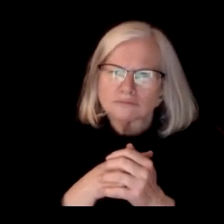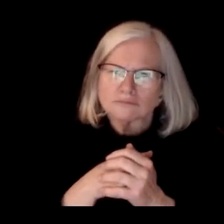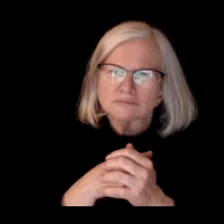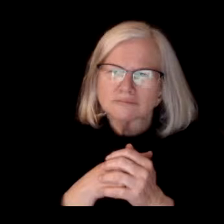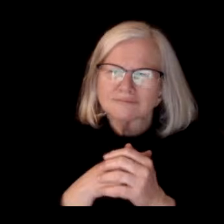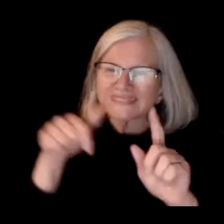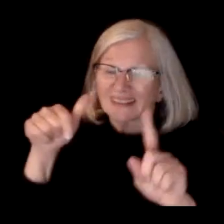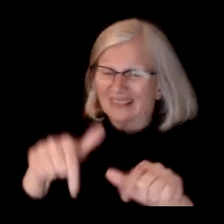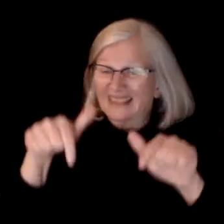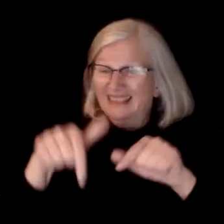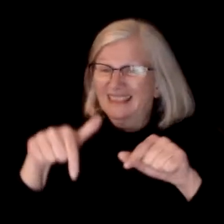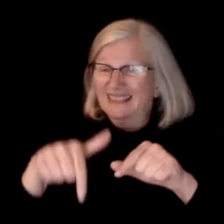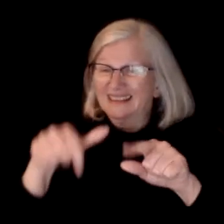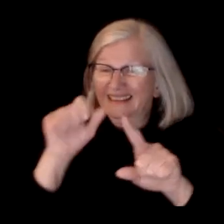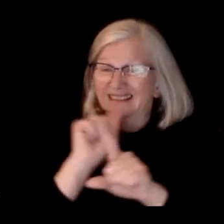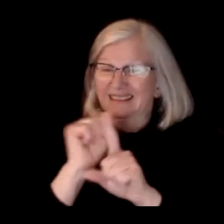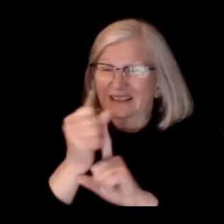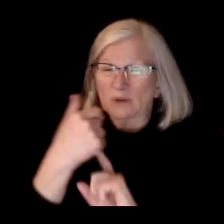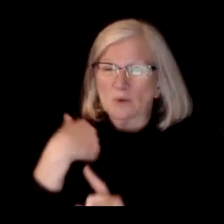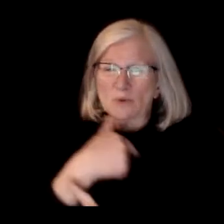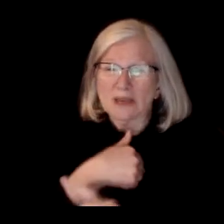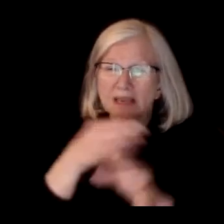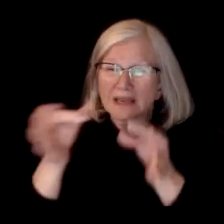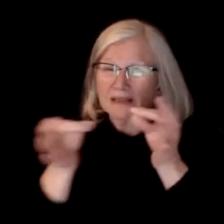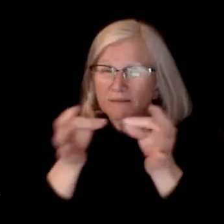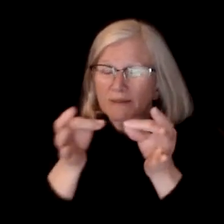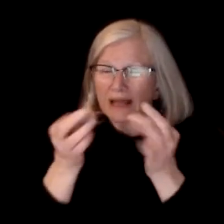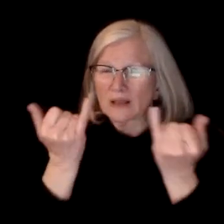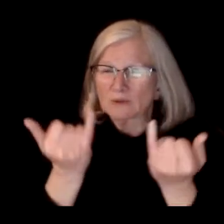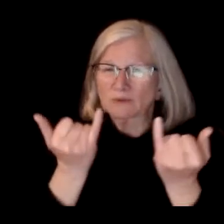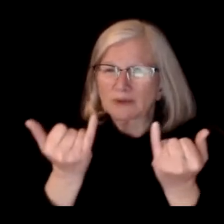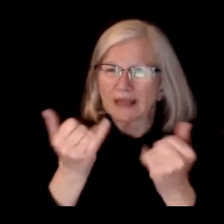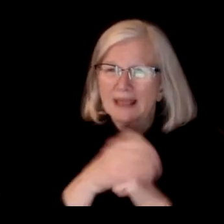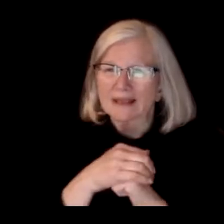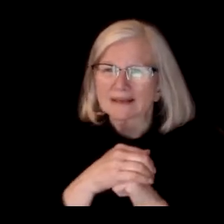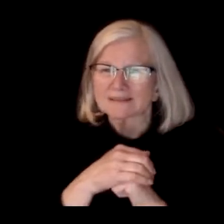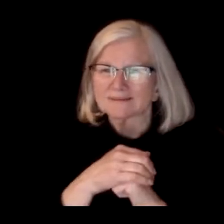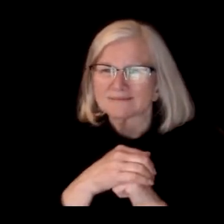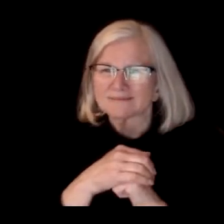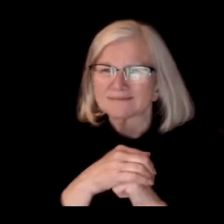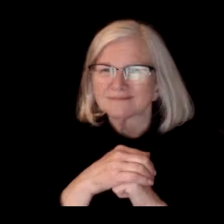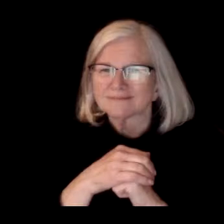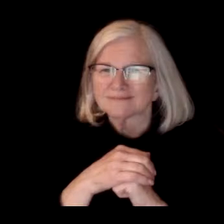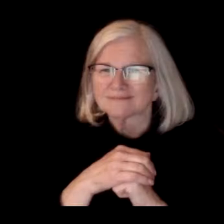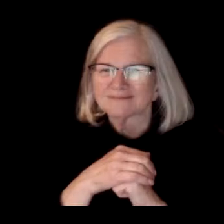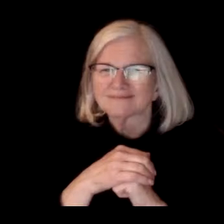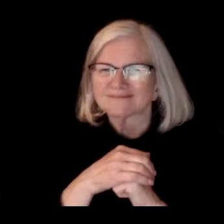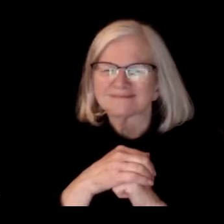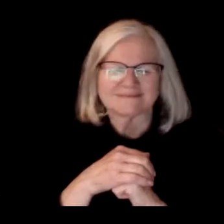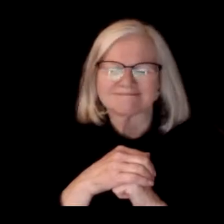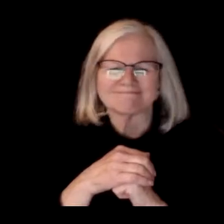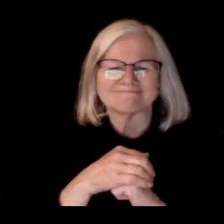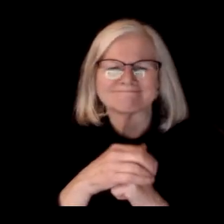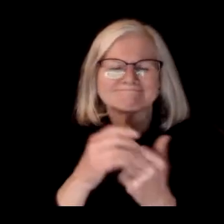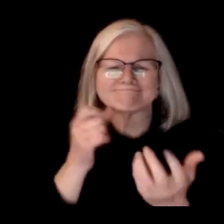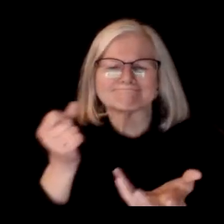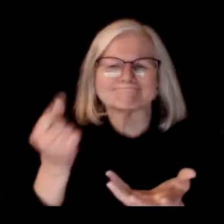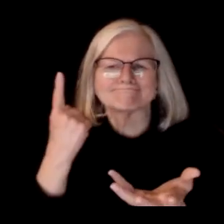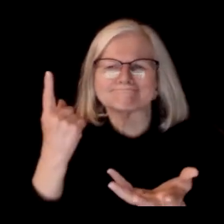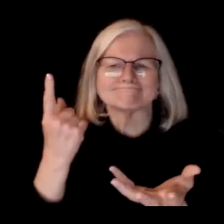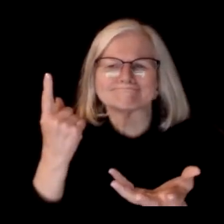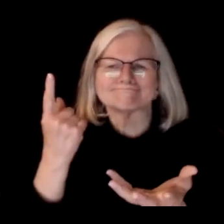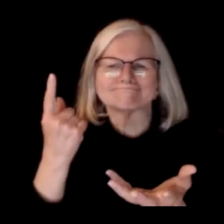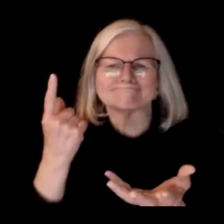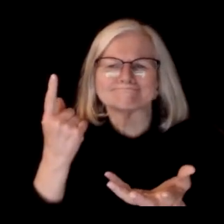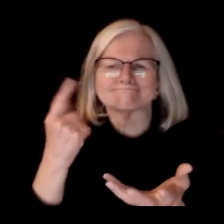here, we don't think that it's logistically makes much sense to try to move those relatively few doses around,